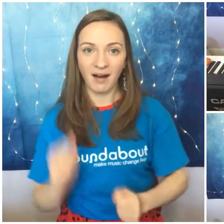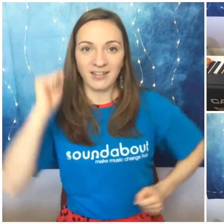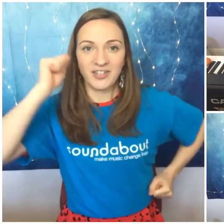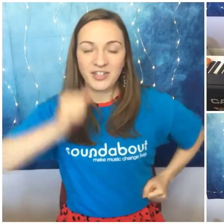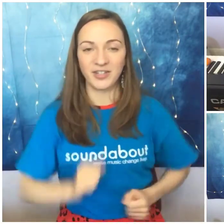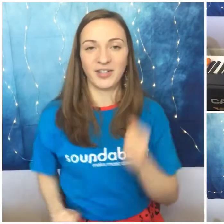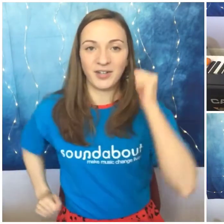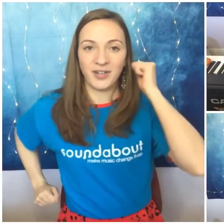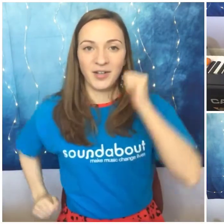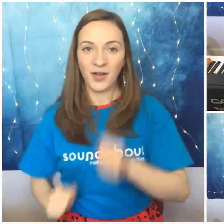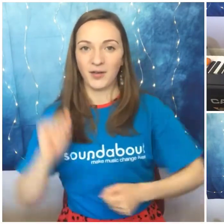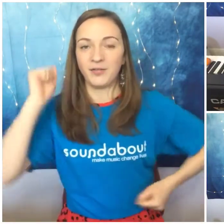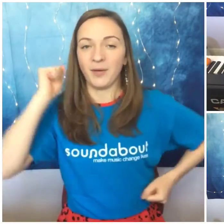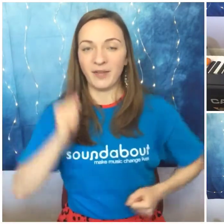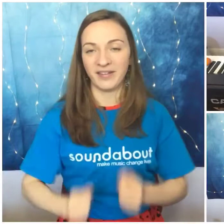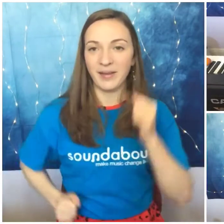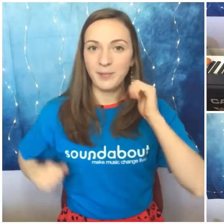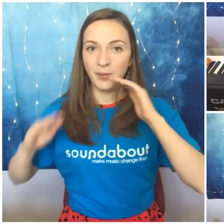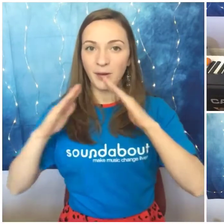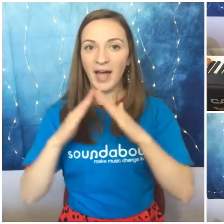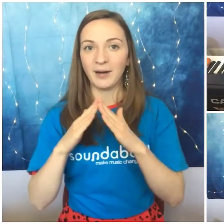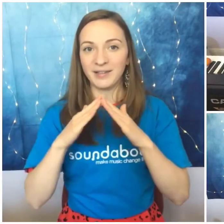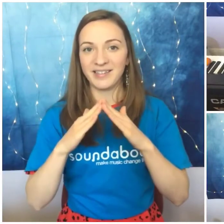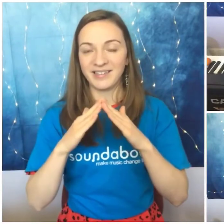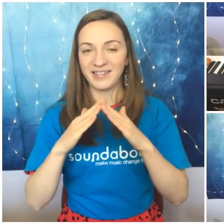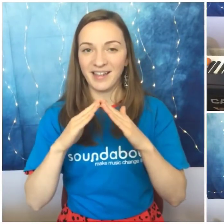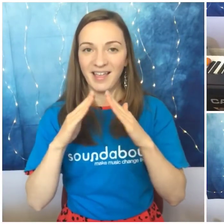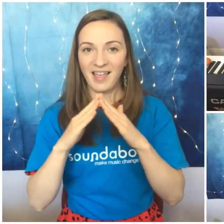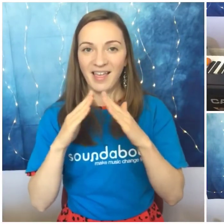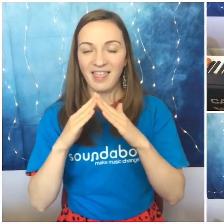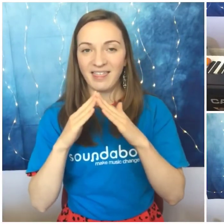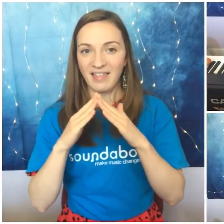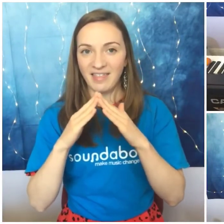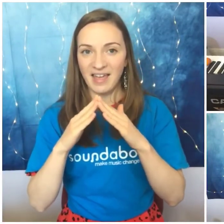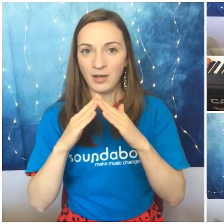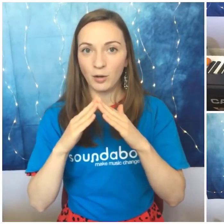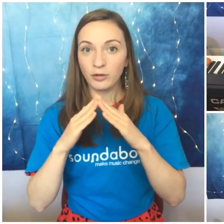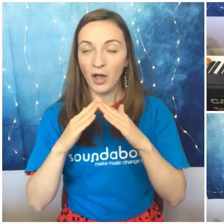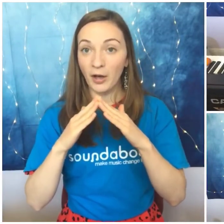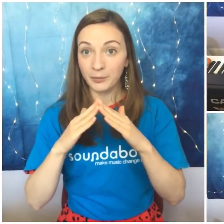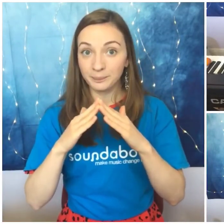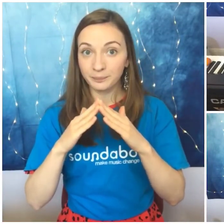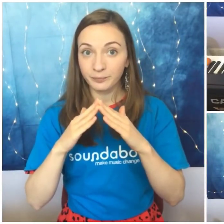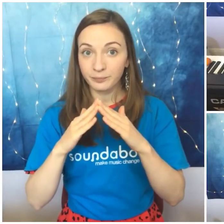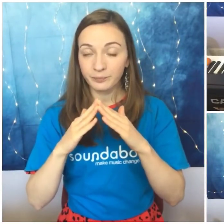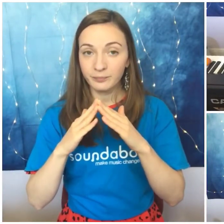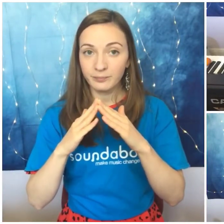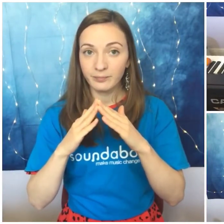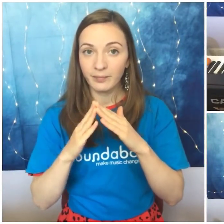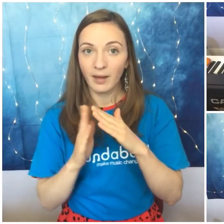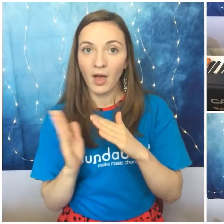to march from the simple house that they called home,